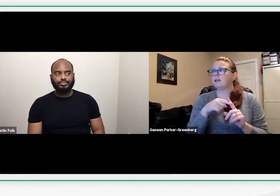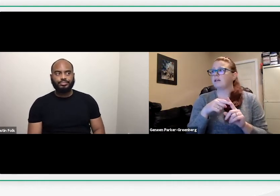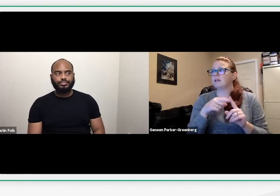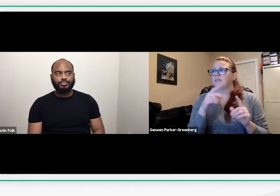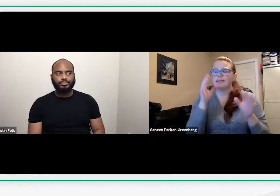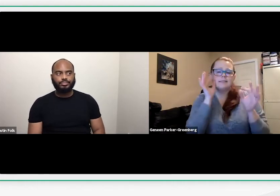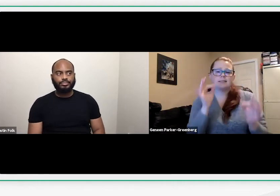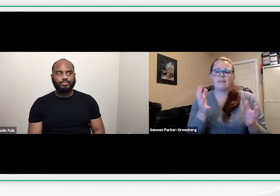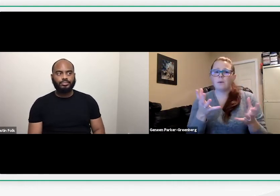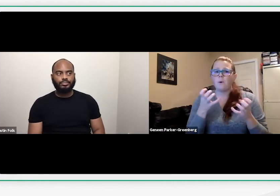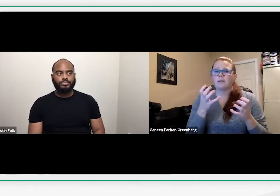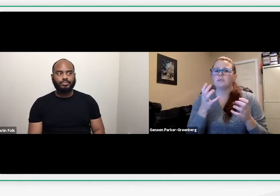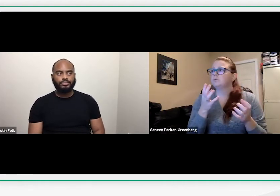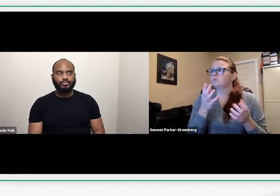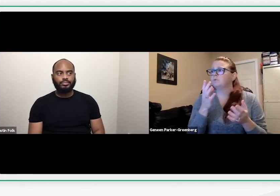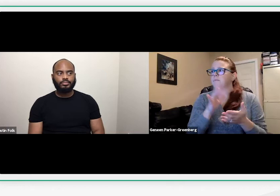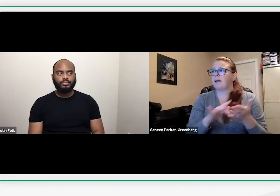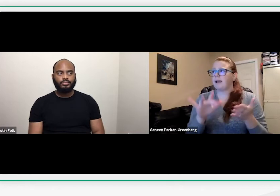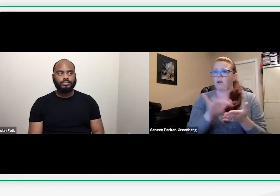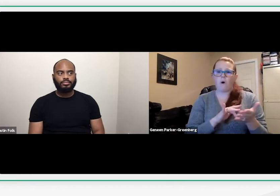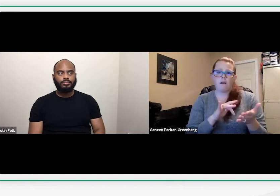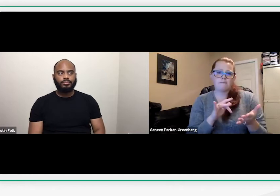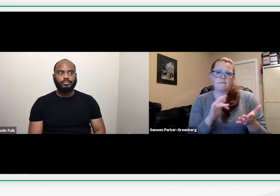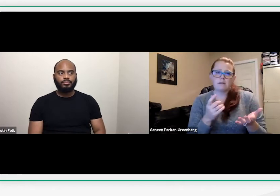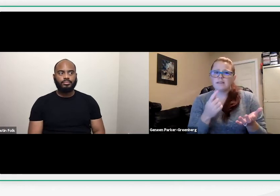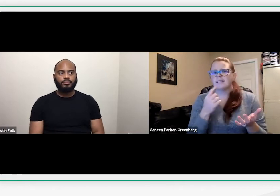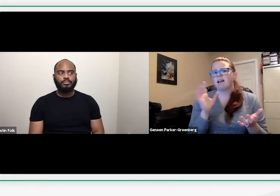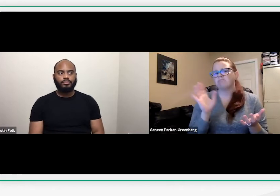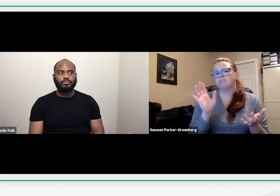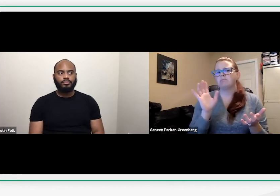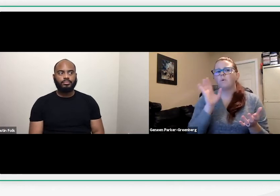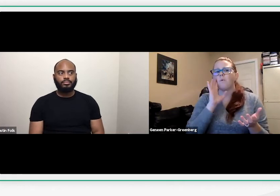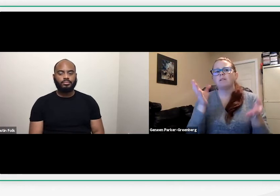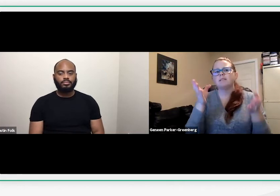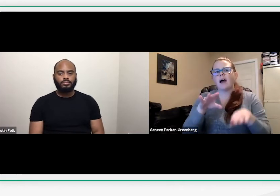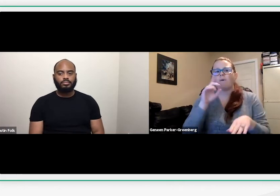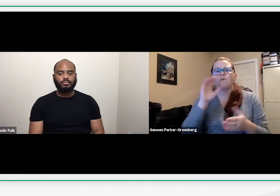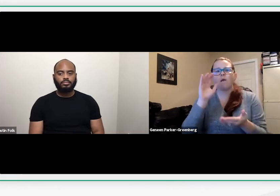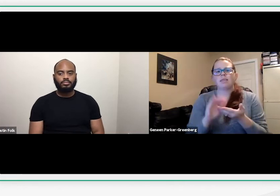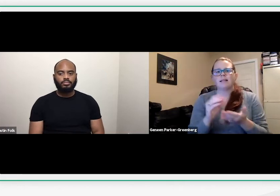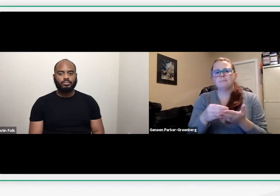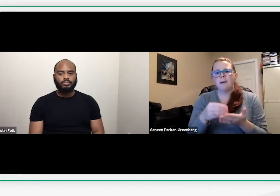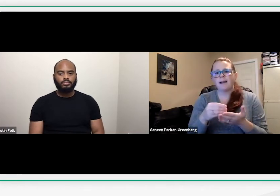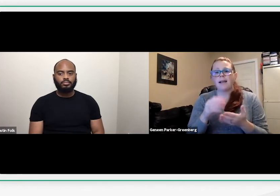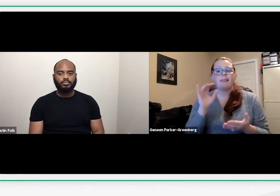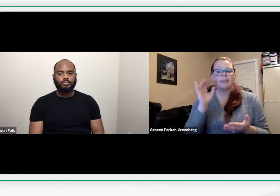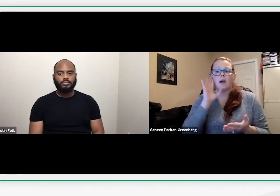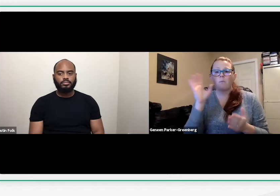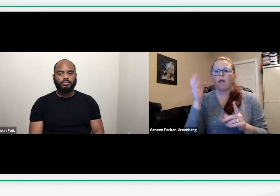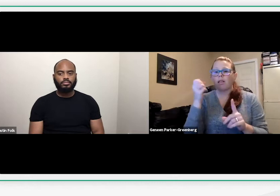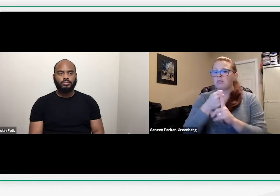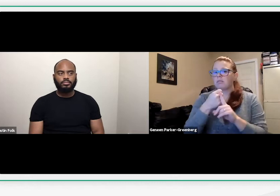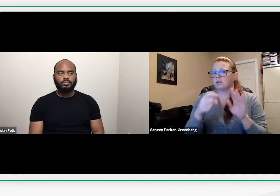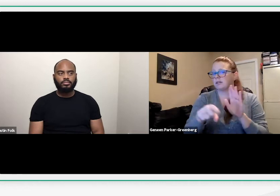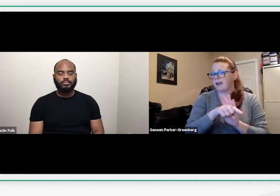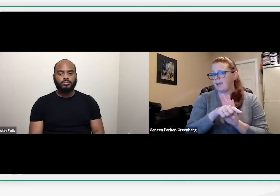tank. And then when they decide that they want to pay it off, they'll say, no, don't worry